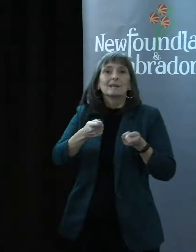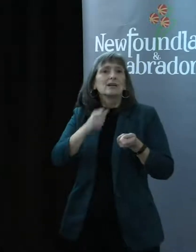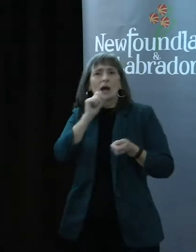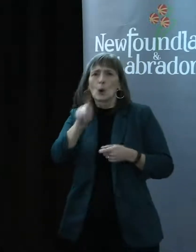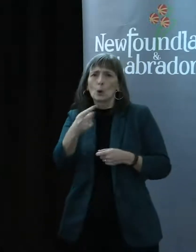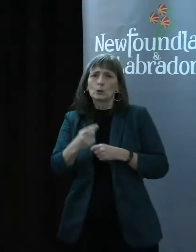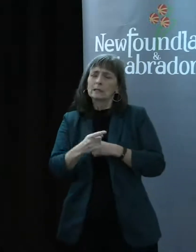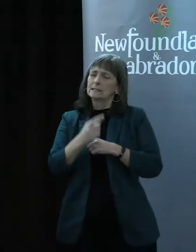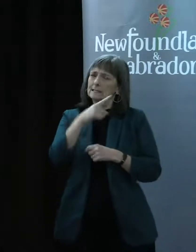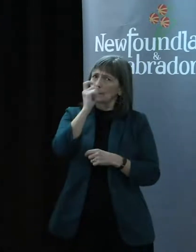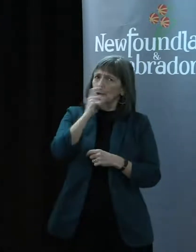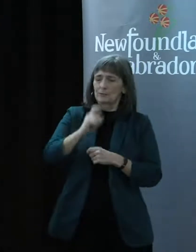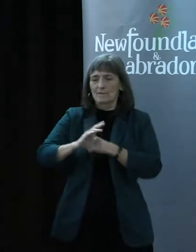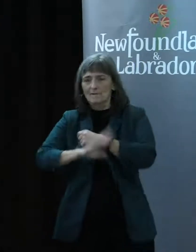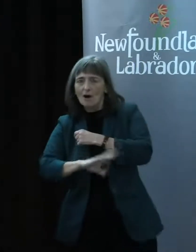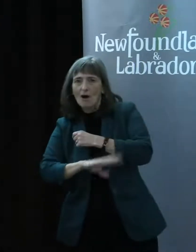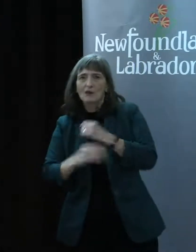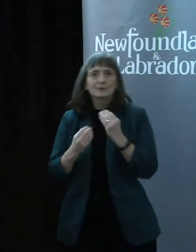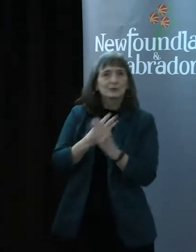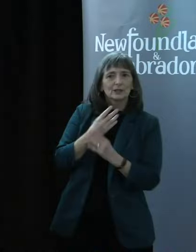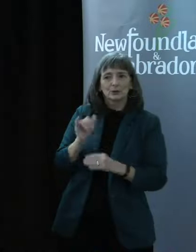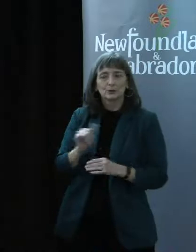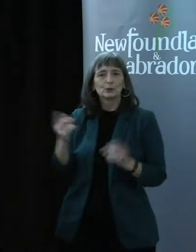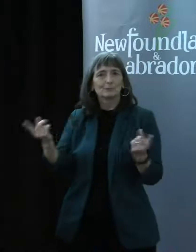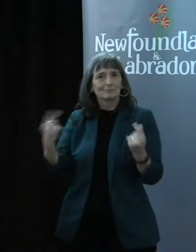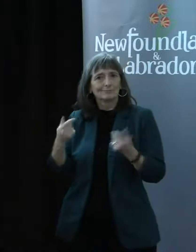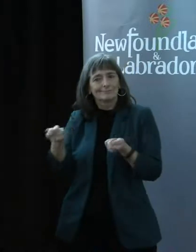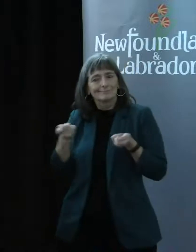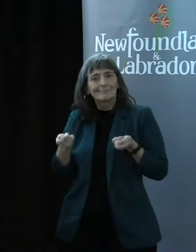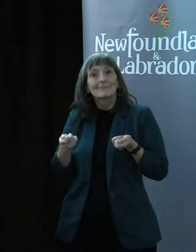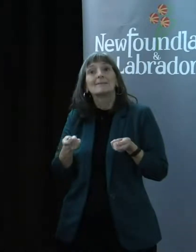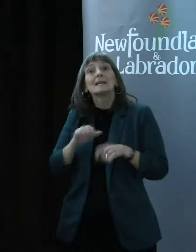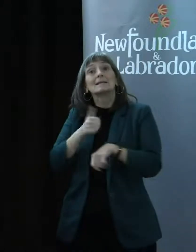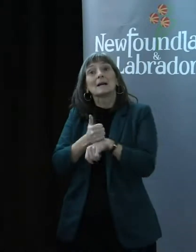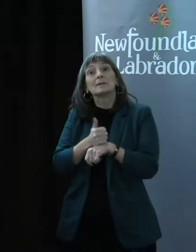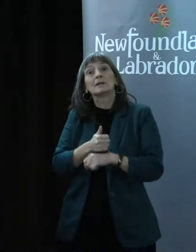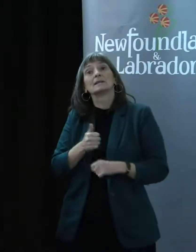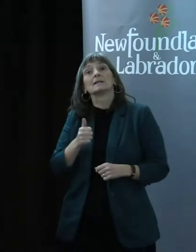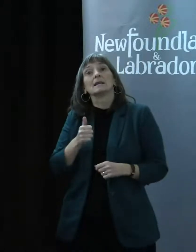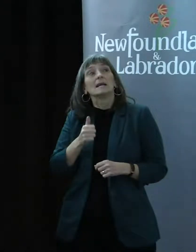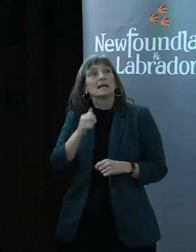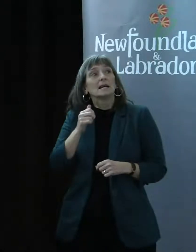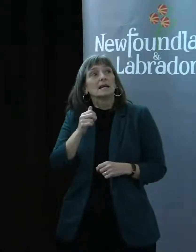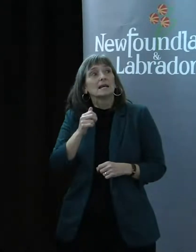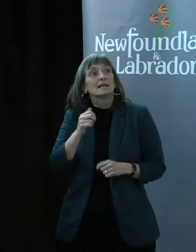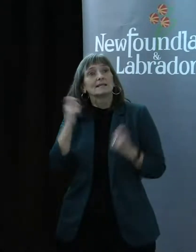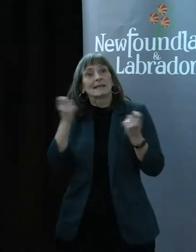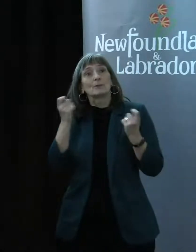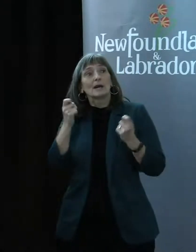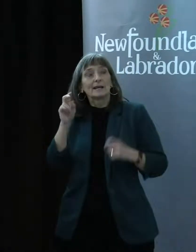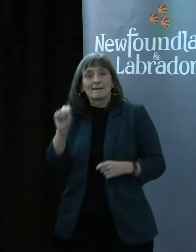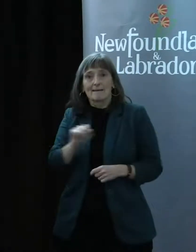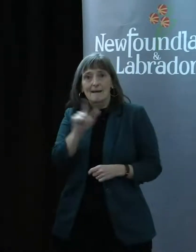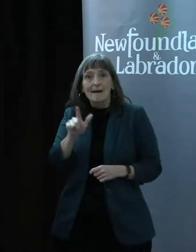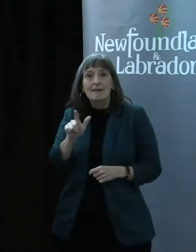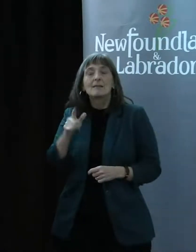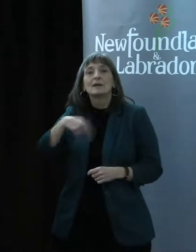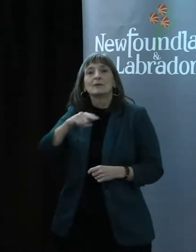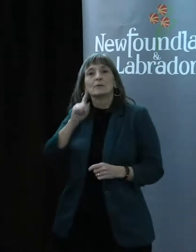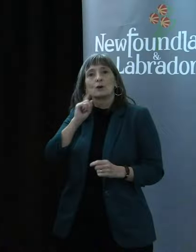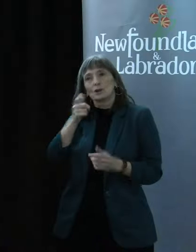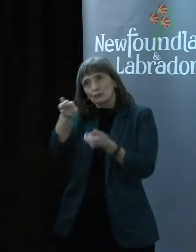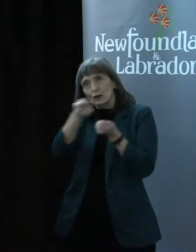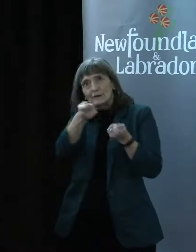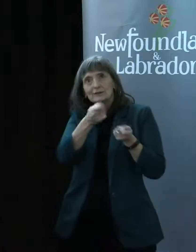summer season, establishing Celebrate NL to implement a provincial event attraction and celebration strategy,